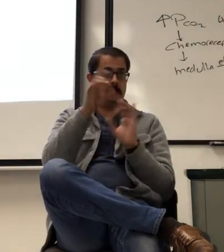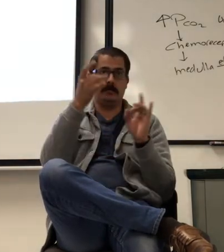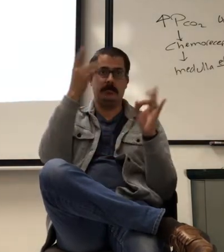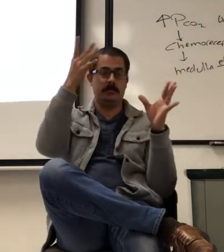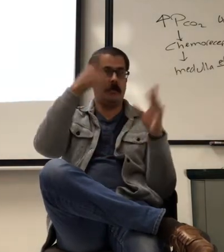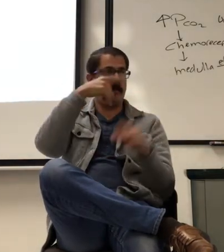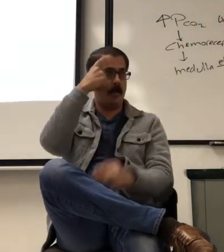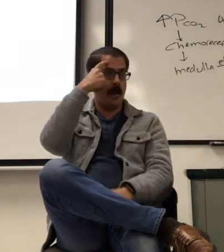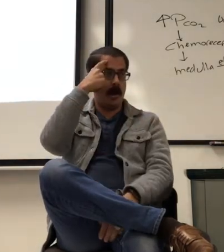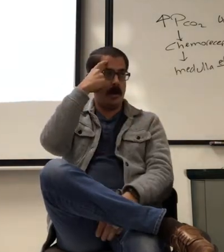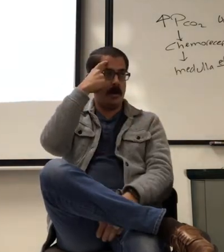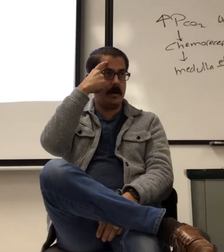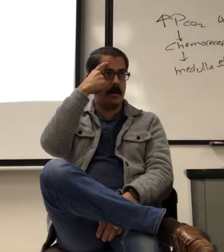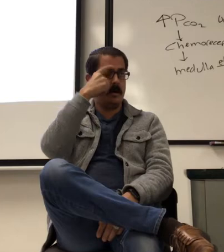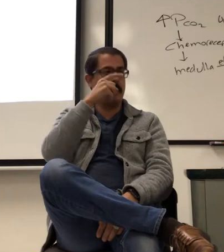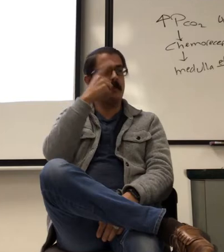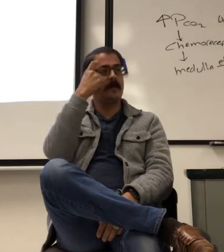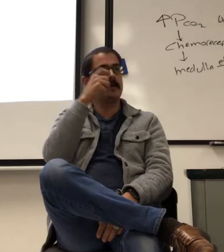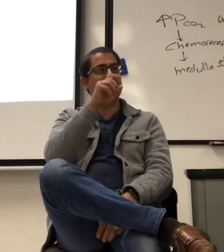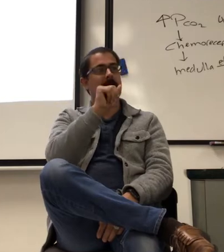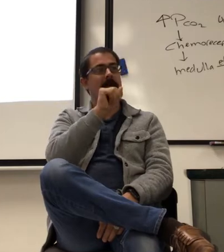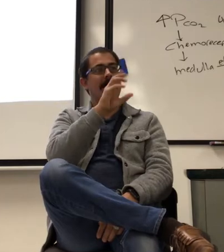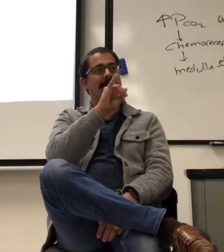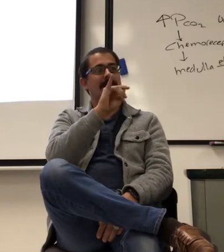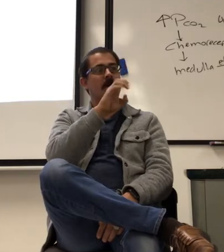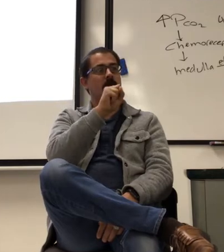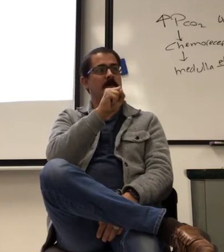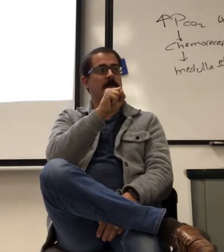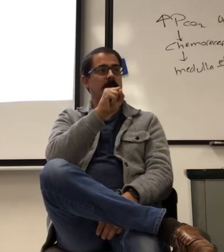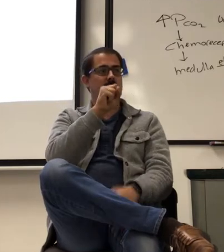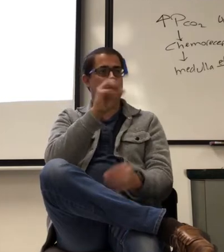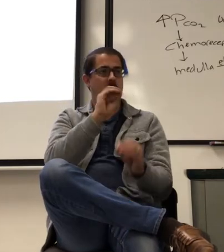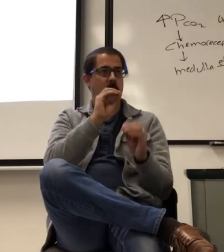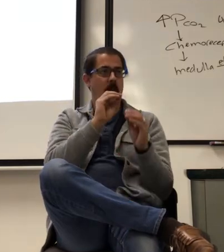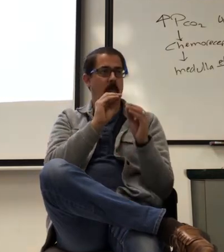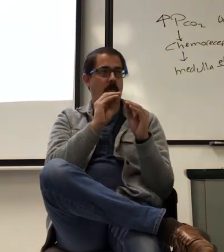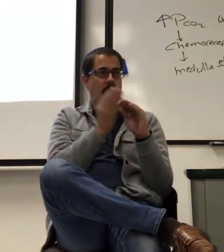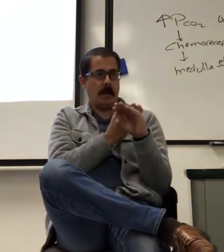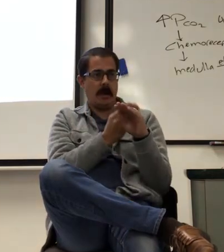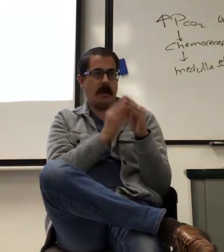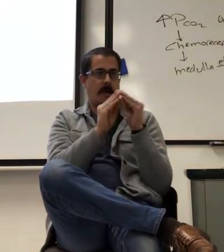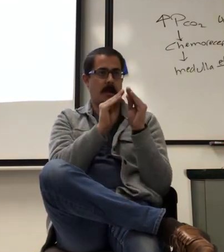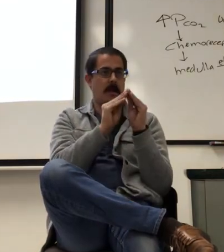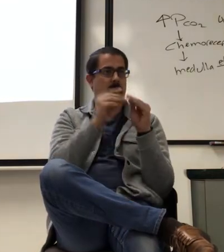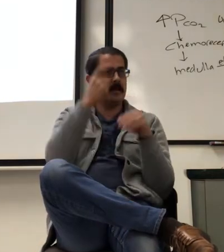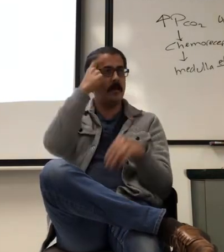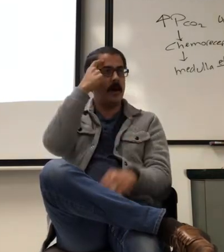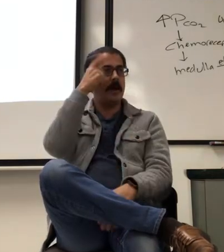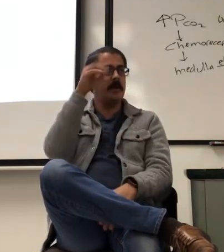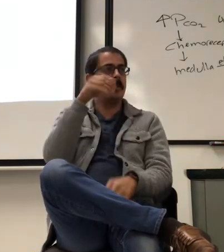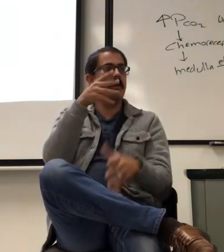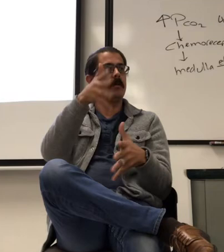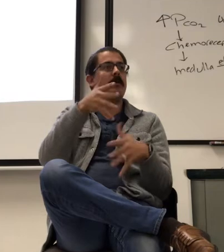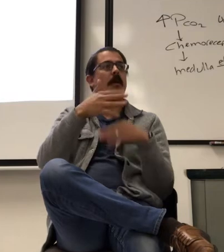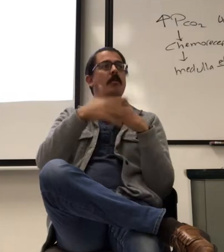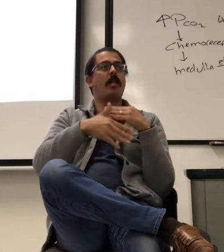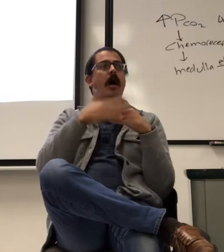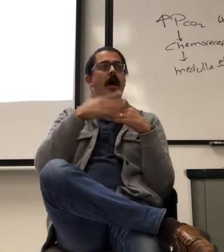brain because the acidosis in the brain, well, there's no buffers to correct it. So that's why you want to keep the